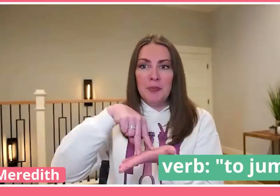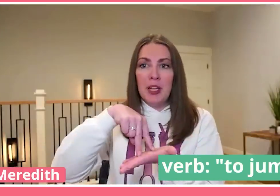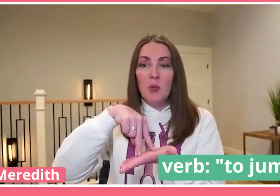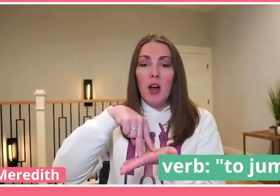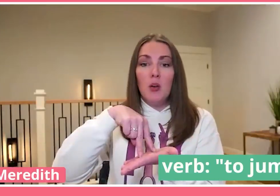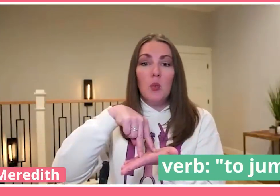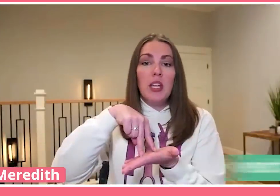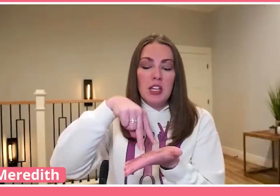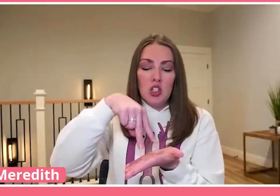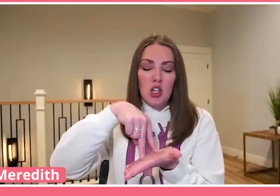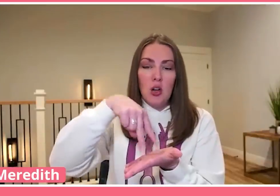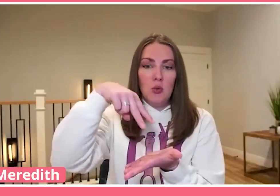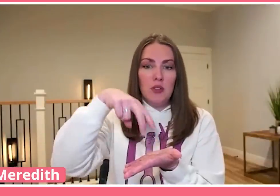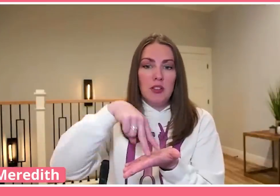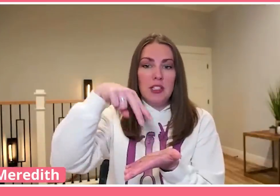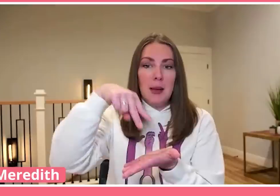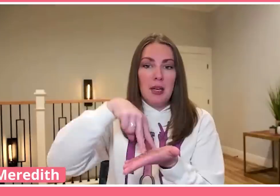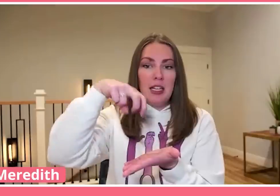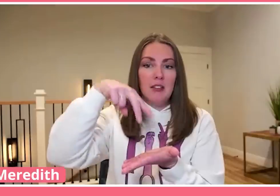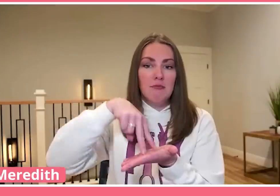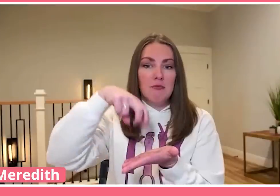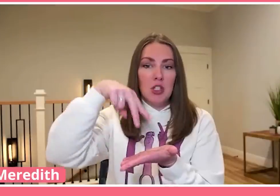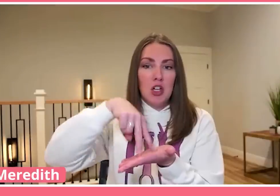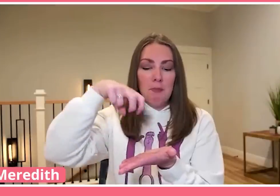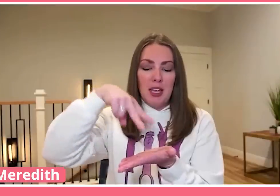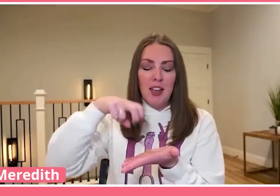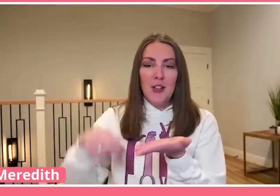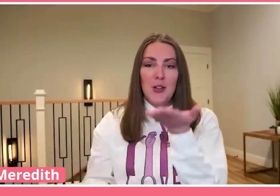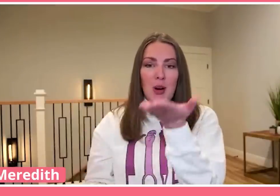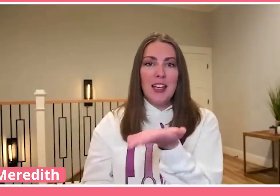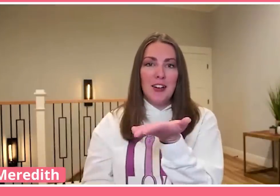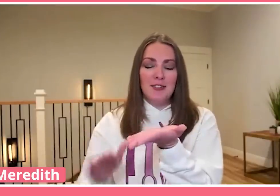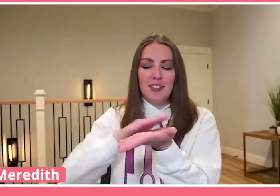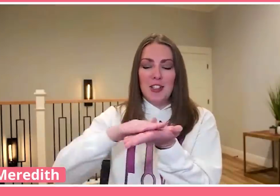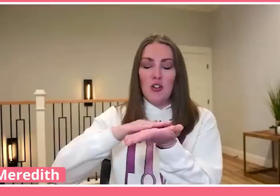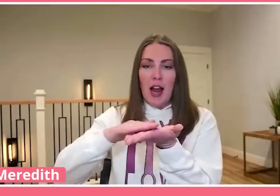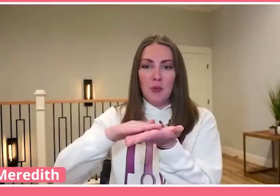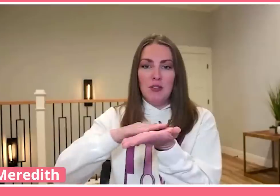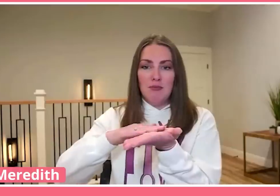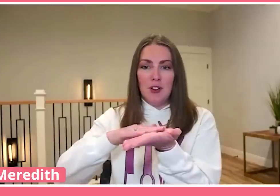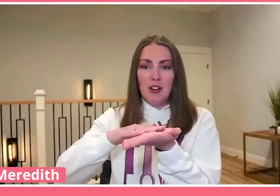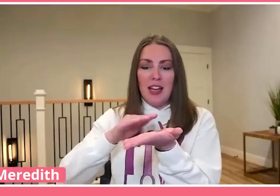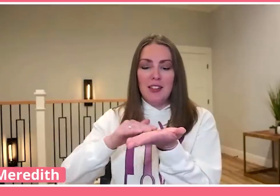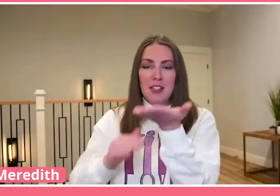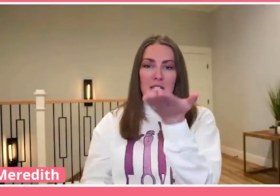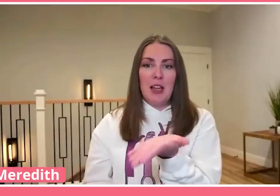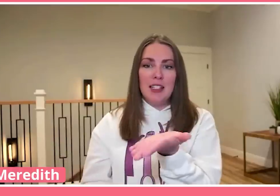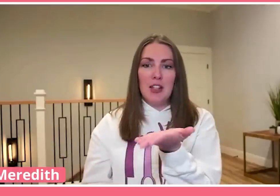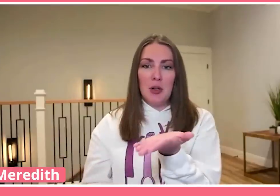Well, we can show somebody jumping. So right here is our ground. All right. The space that the person